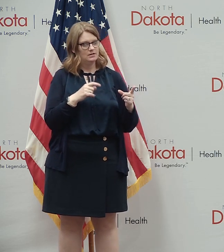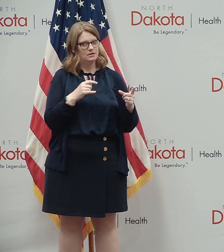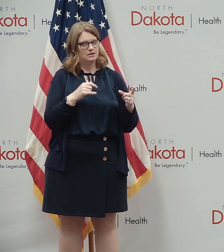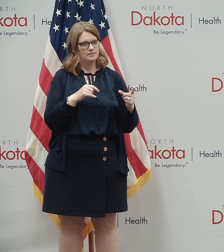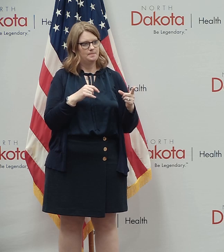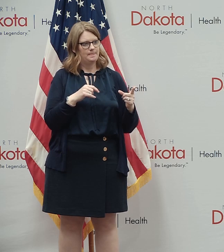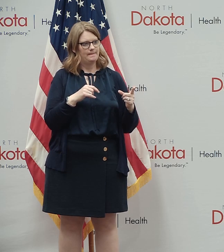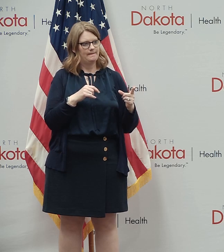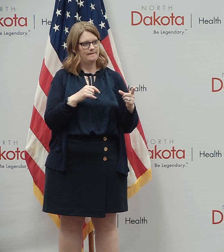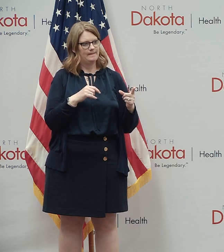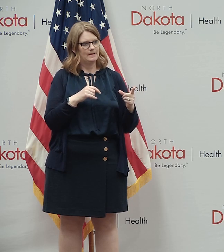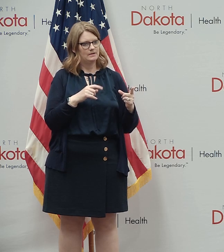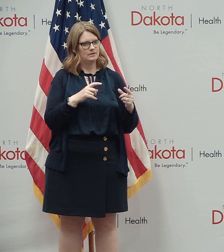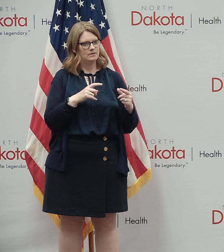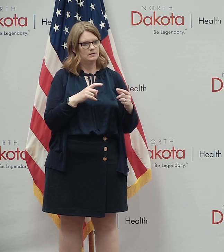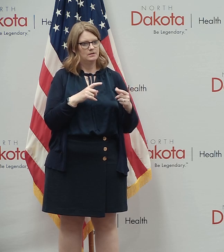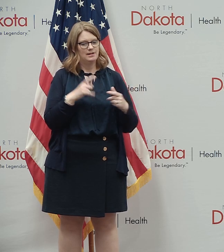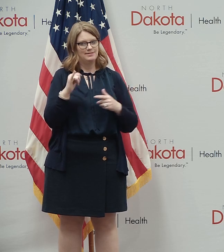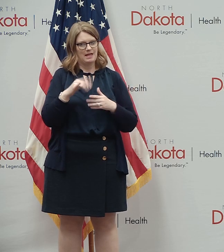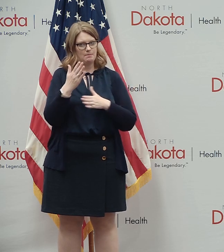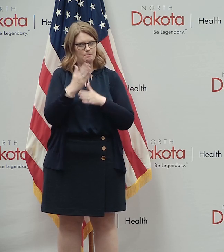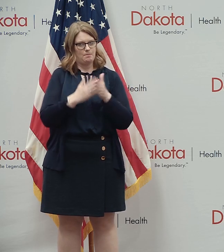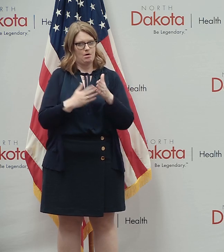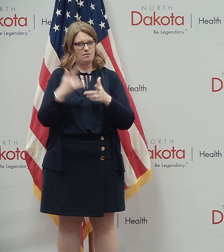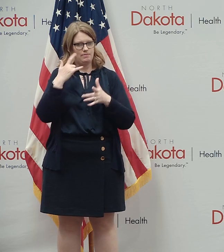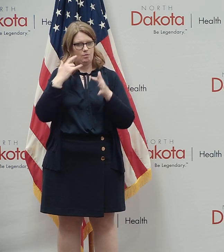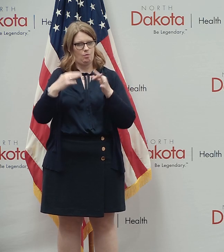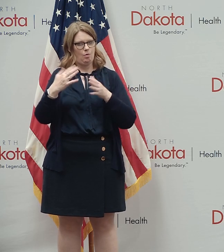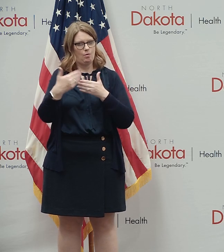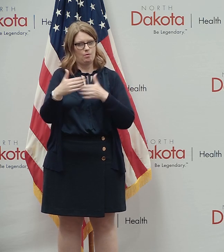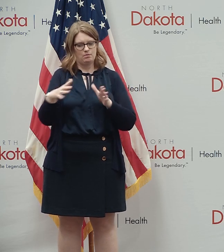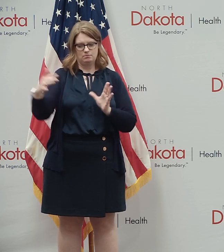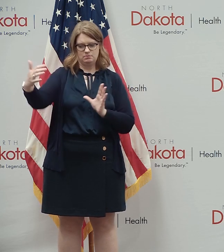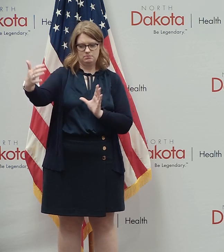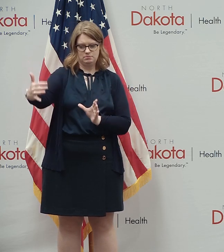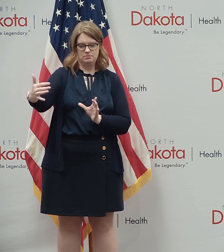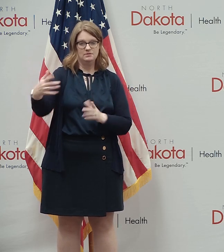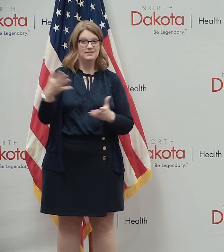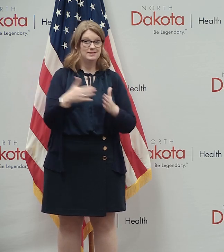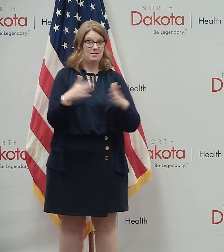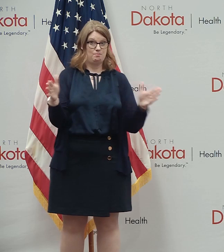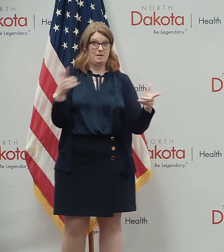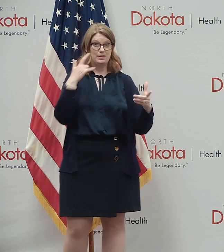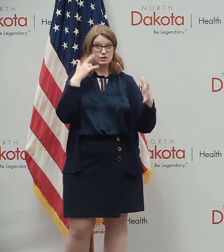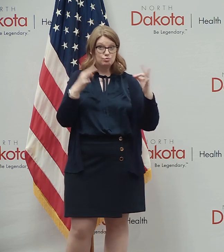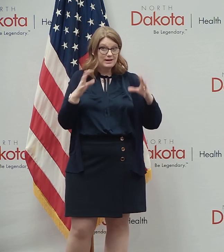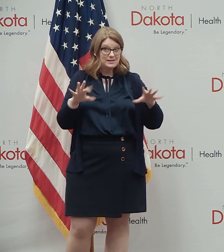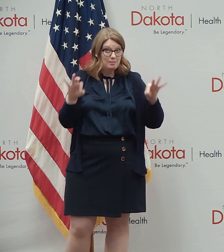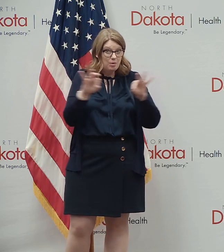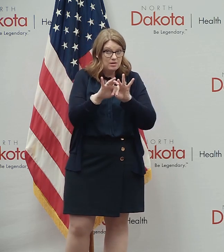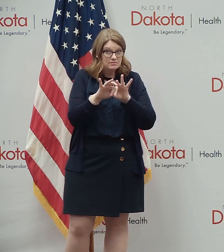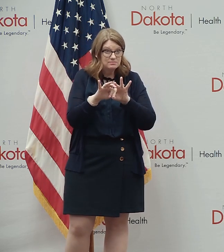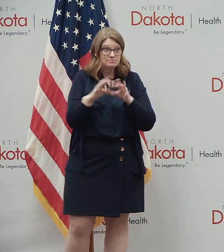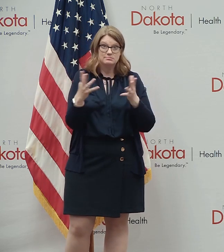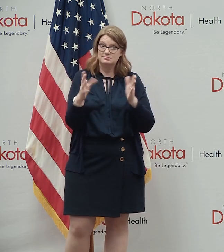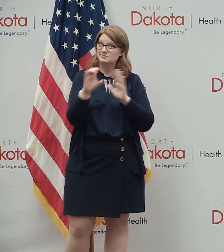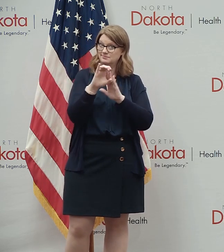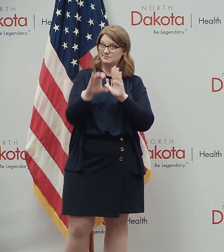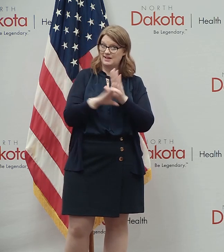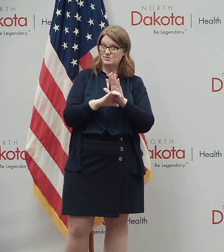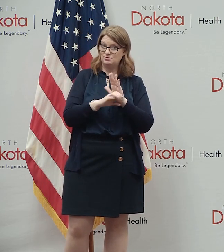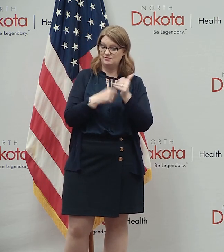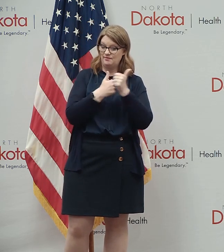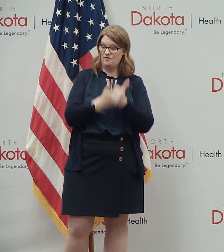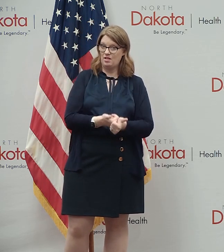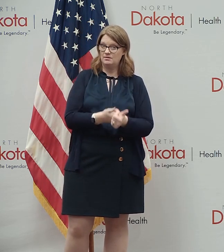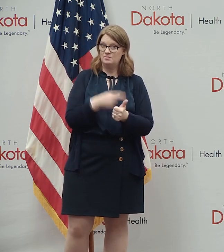is cordon off that part of the courtroom. Public trials are important. It's constitutionally we have to assure that we're